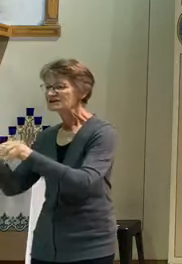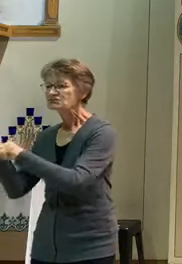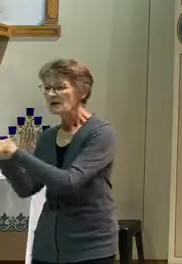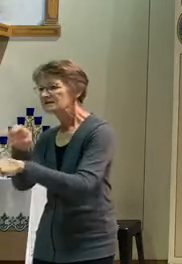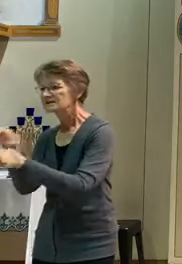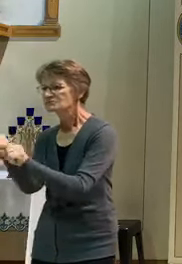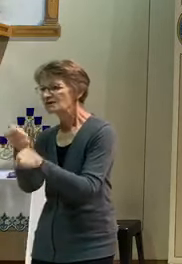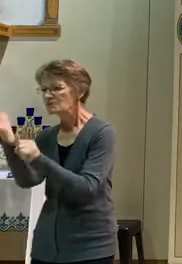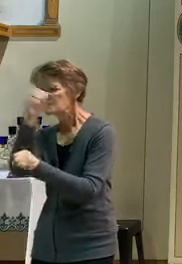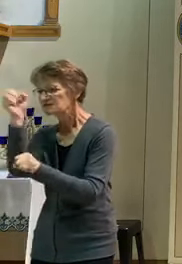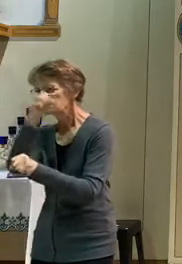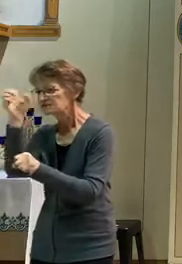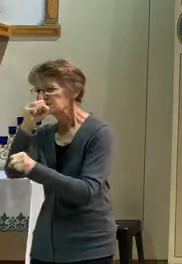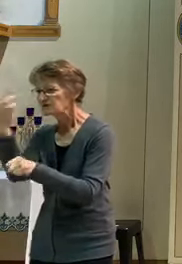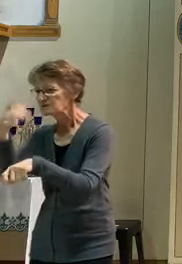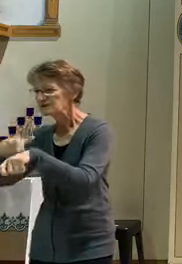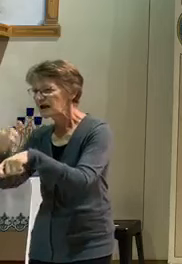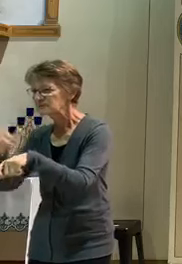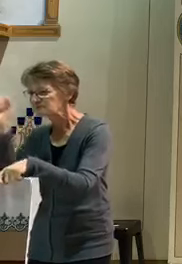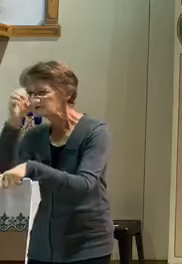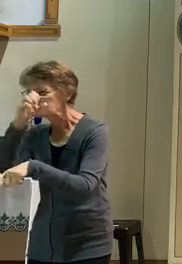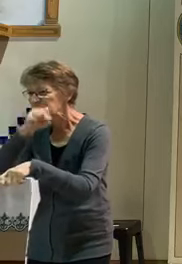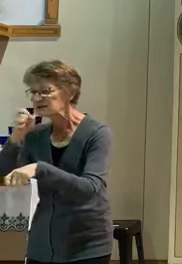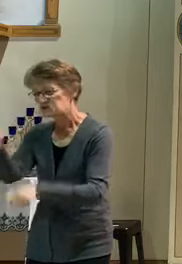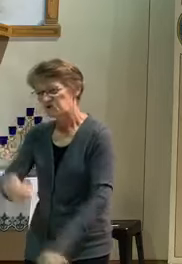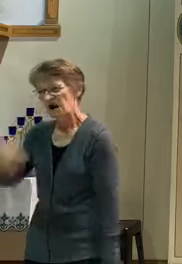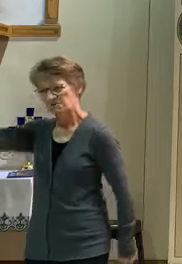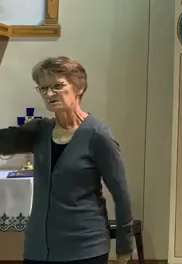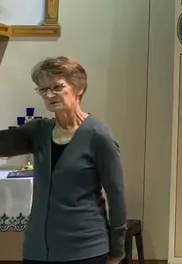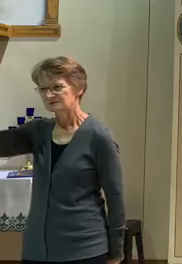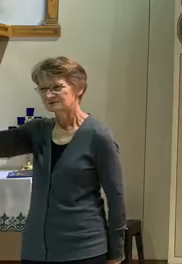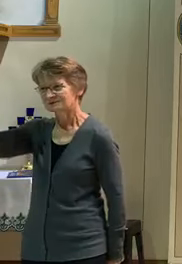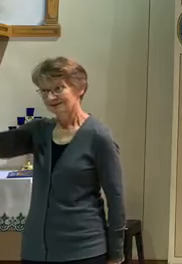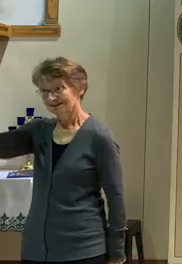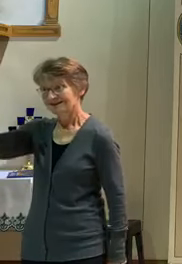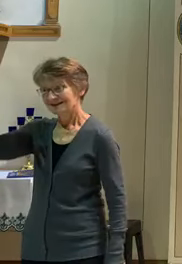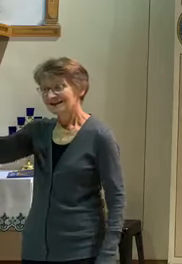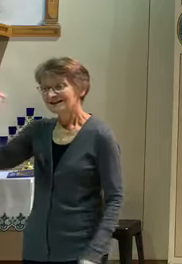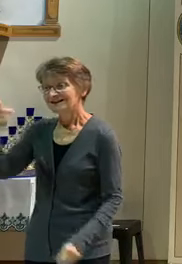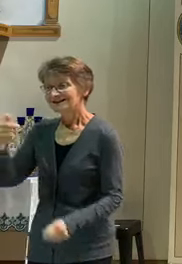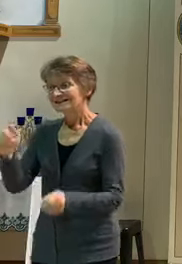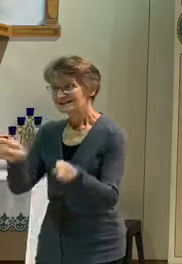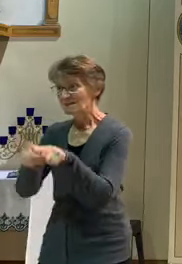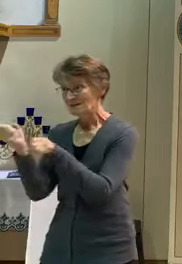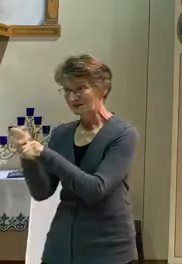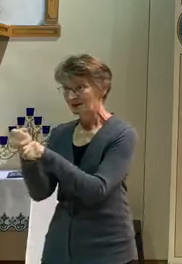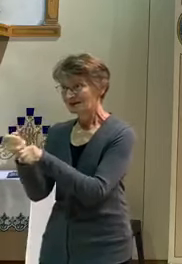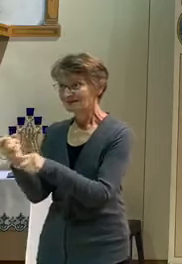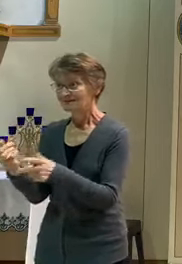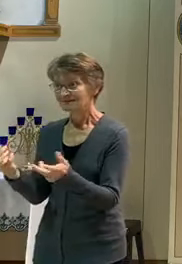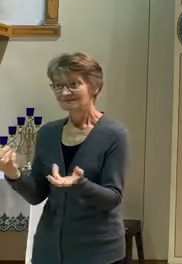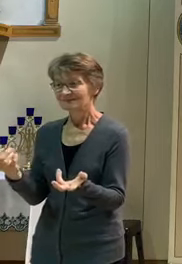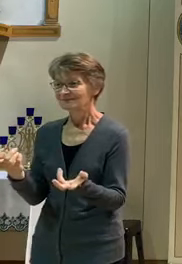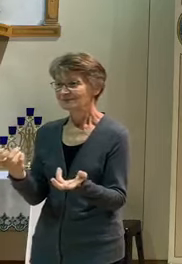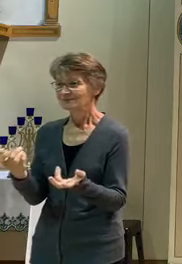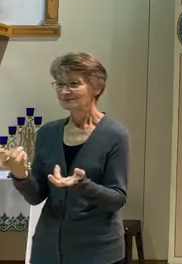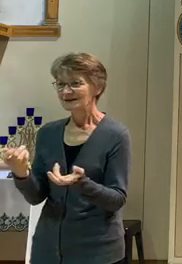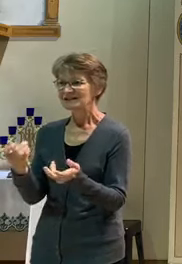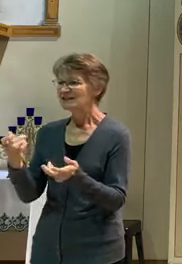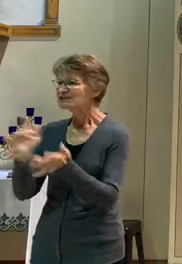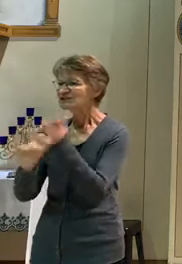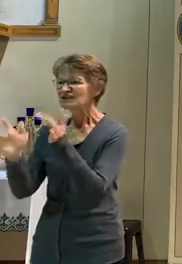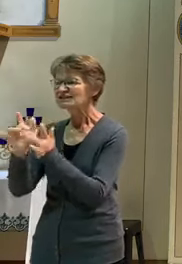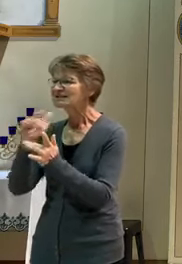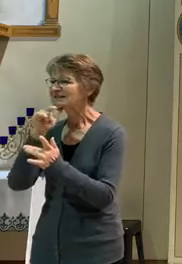out. That's right. But I want you to stay here. I want you to stay here because Jesus doesn't treat us that way.